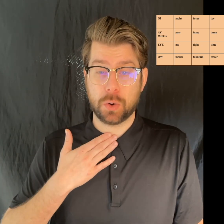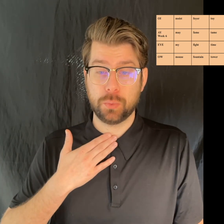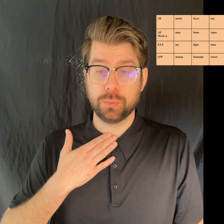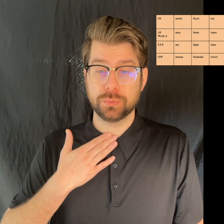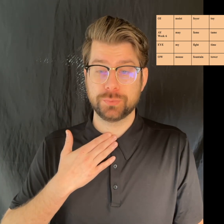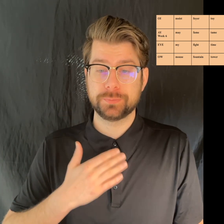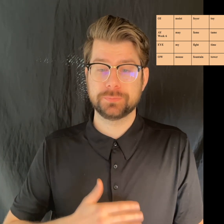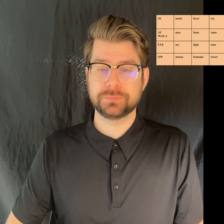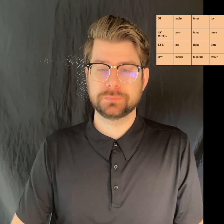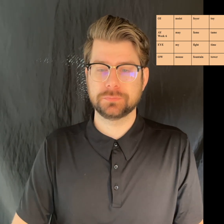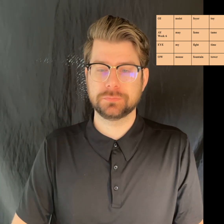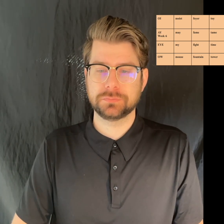thou,